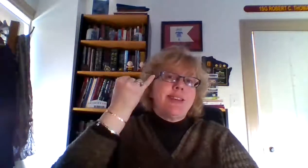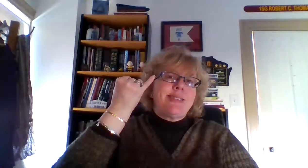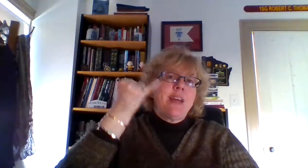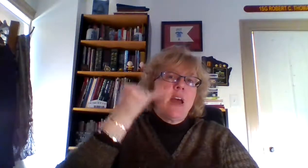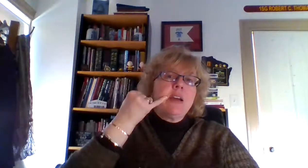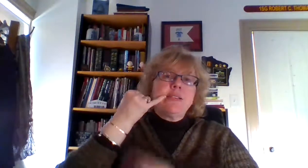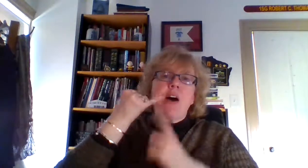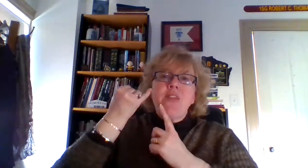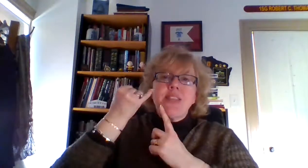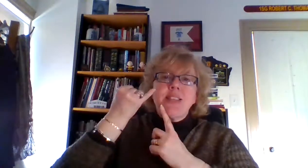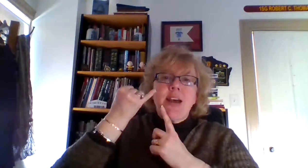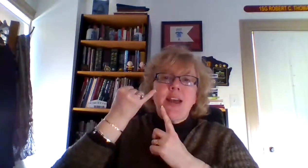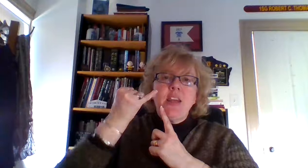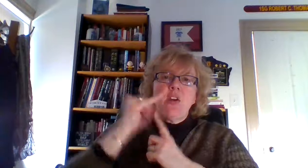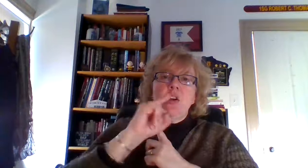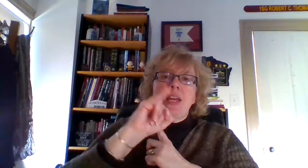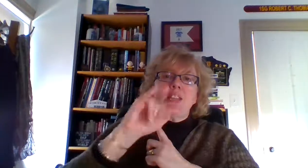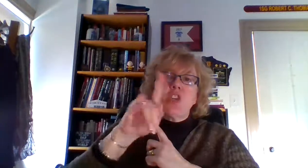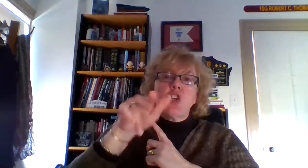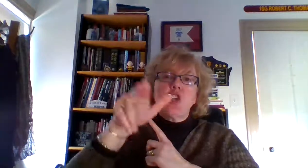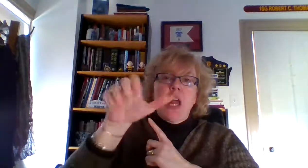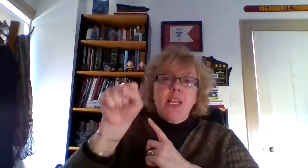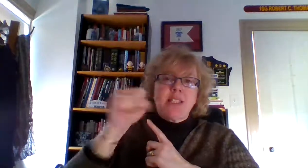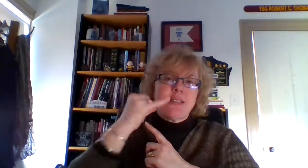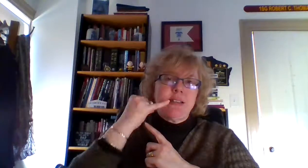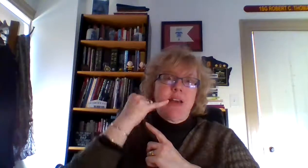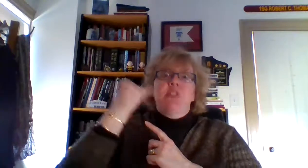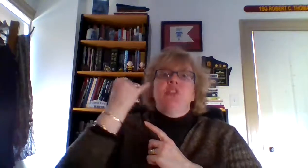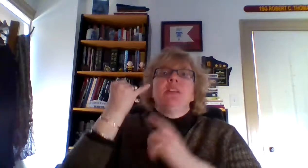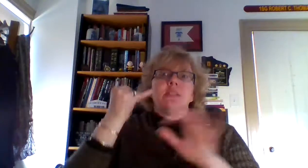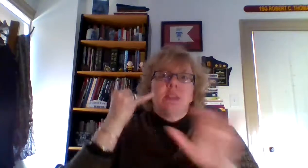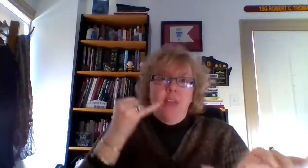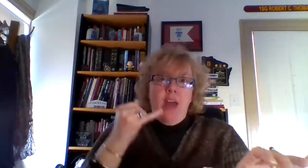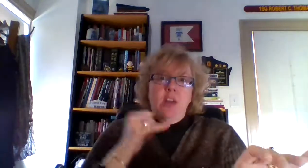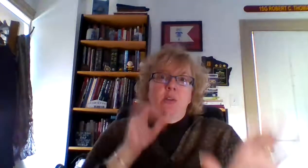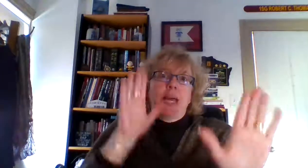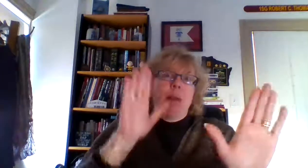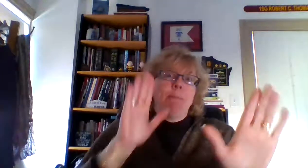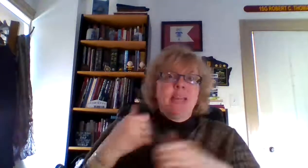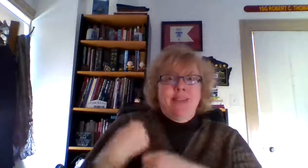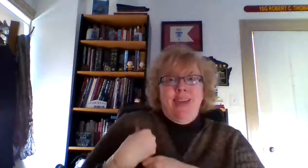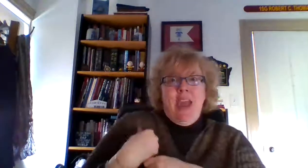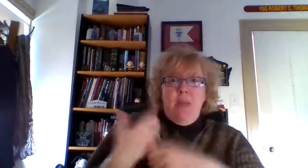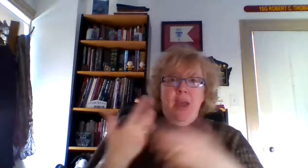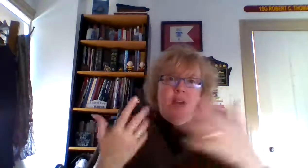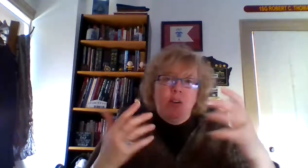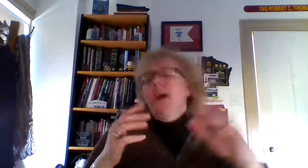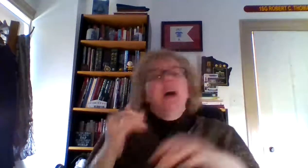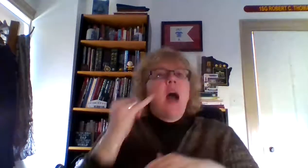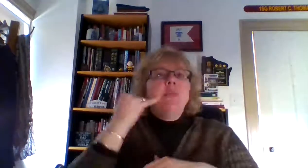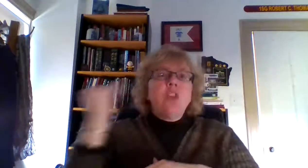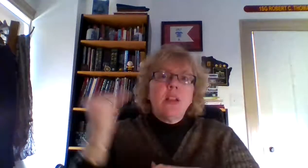this, because off to the side here is jealous. I'm jealous of that, like amazing handbag, or I'm jealous